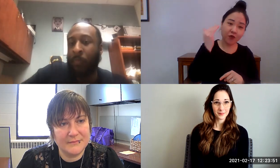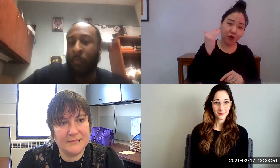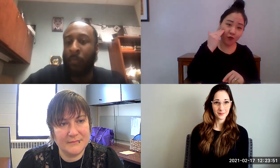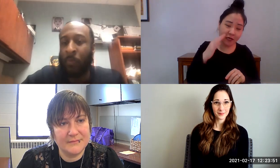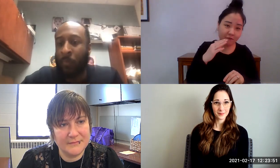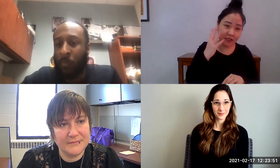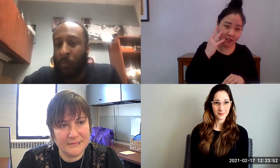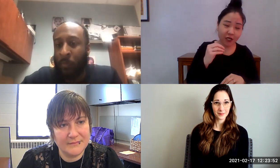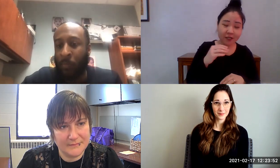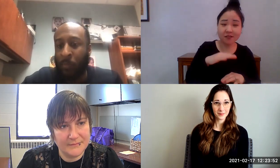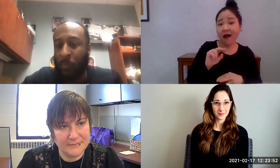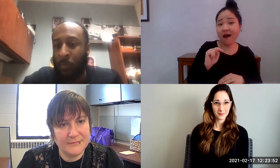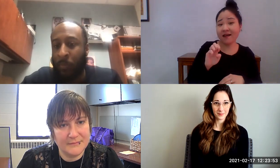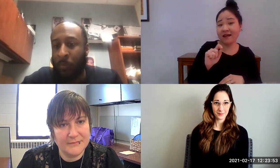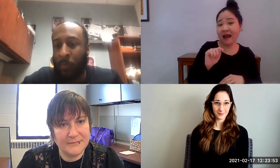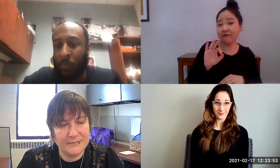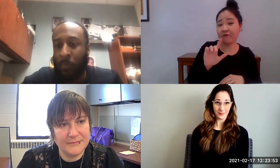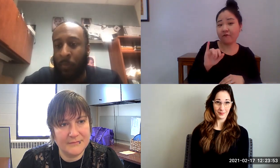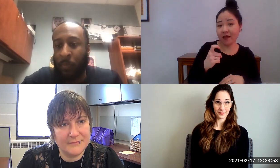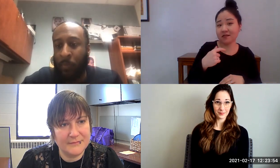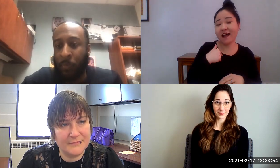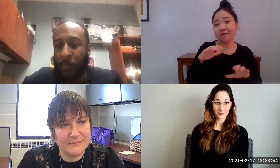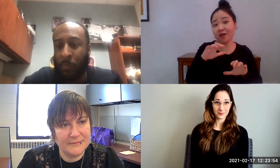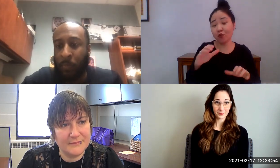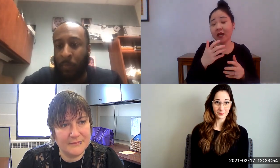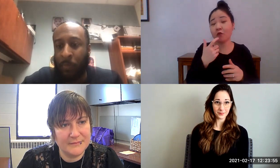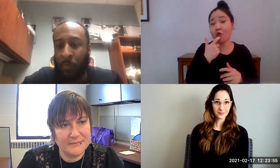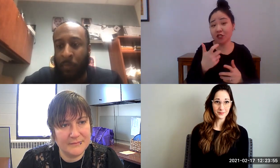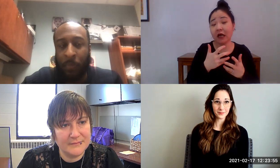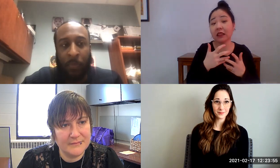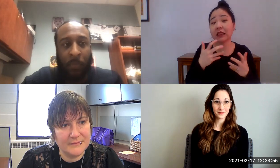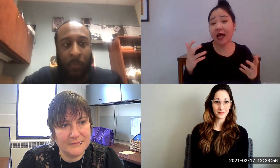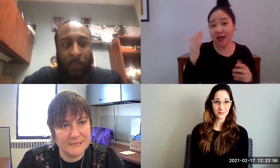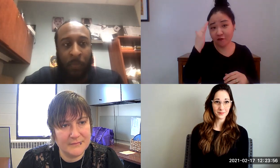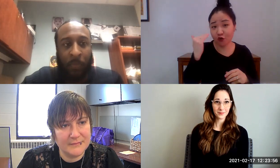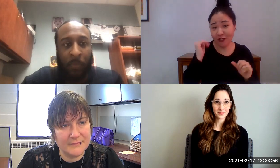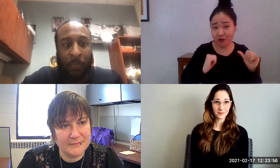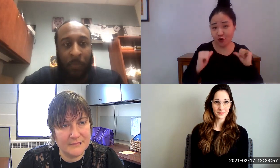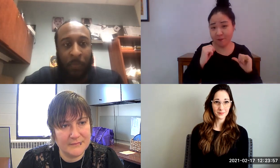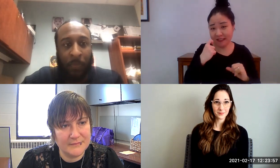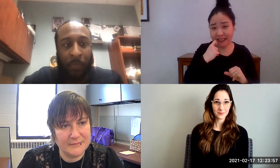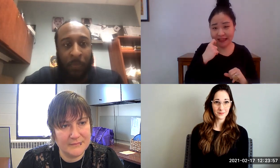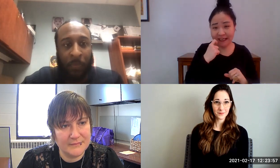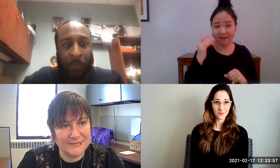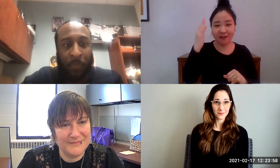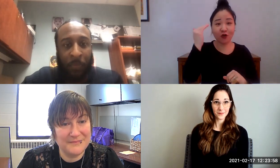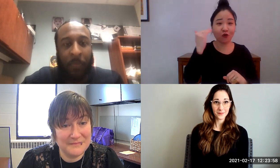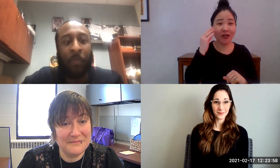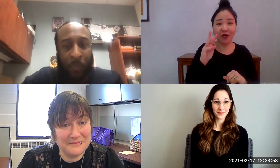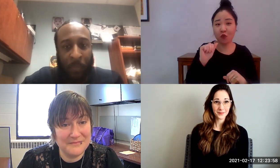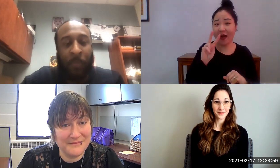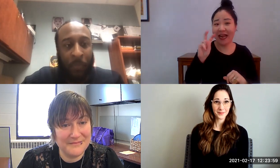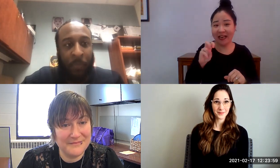Going back to the Korean experience, on Netflix, I've been watching a lot of Korean dramas lately.